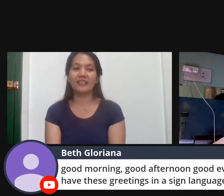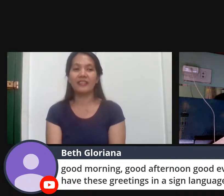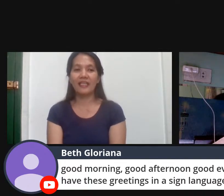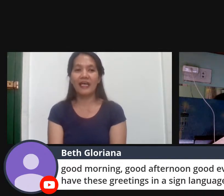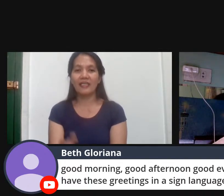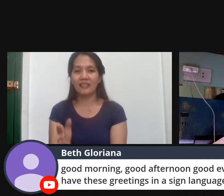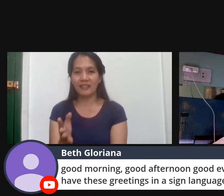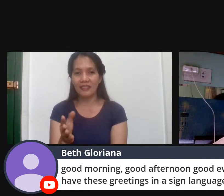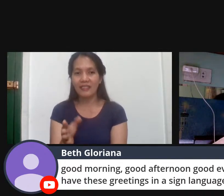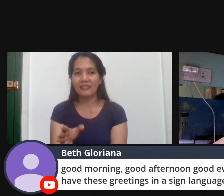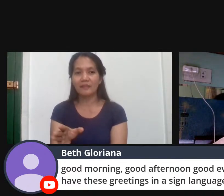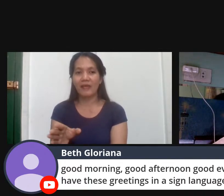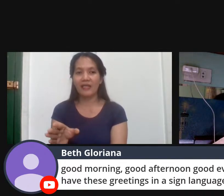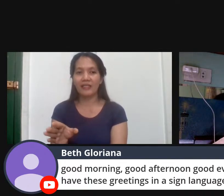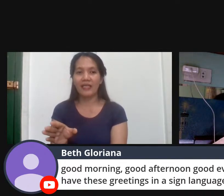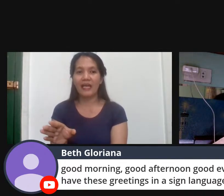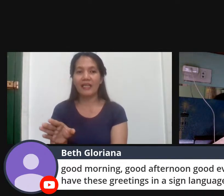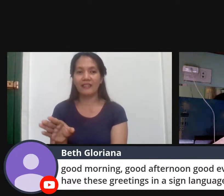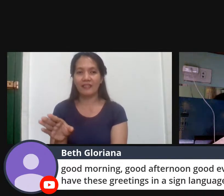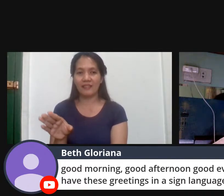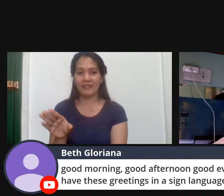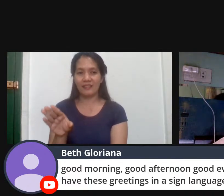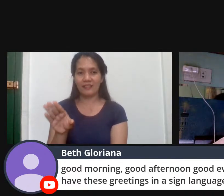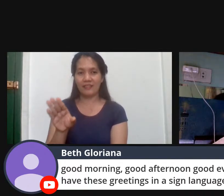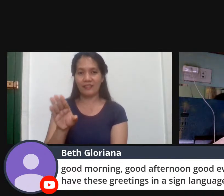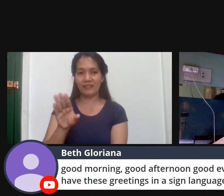language like this pa. Yeah.